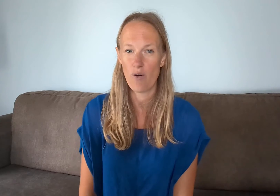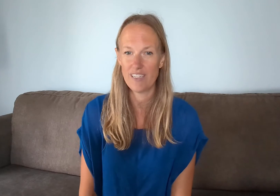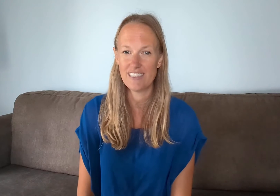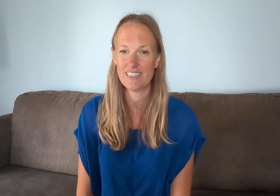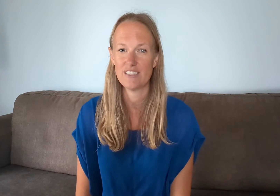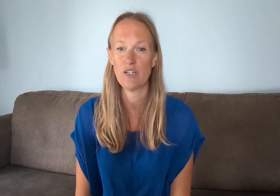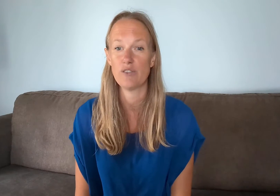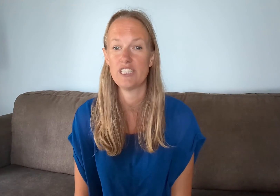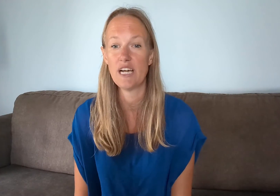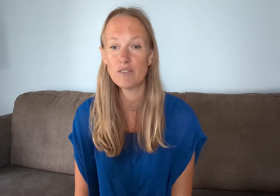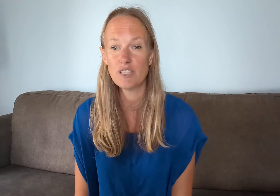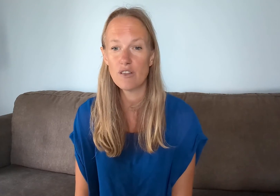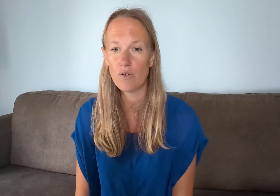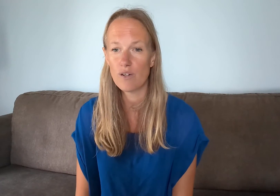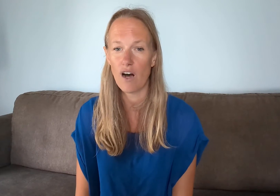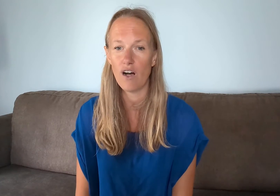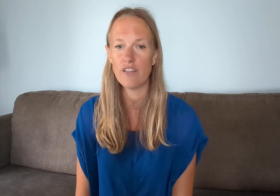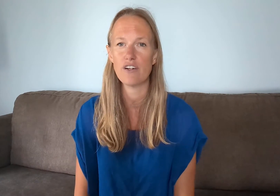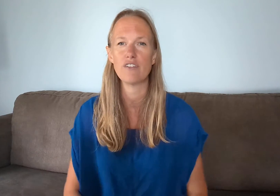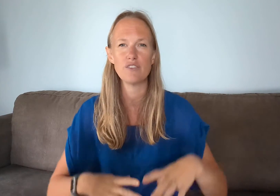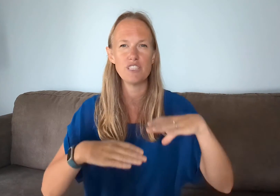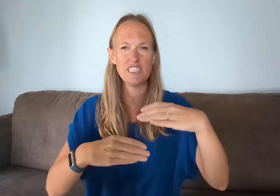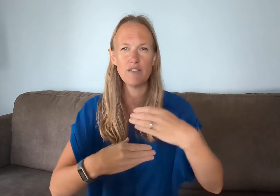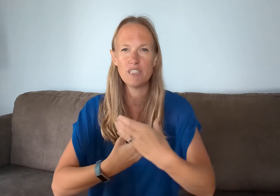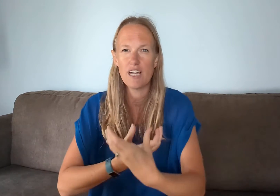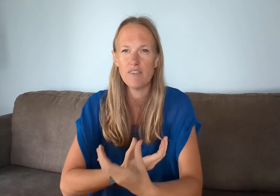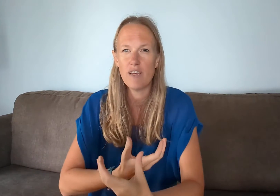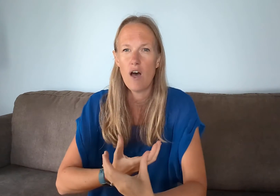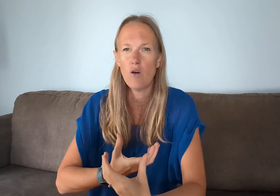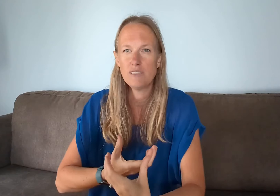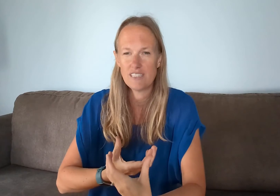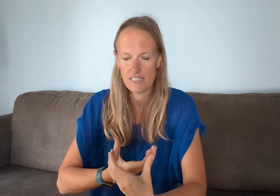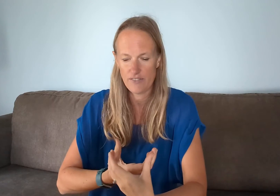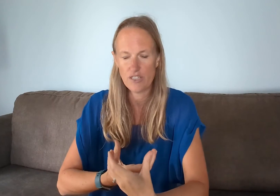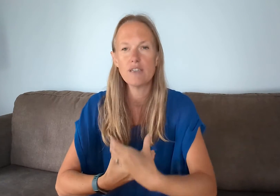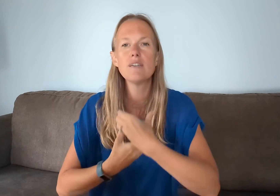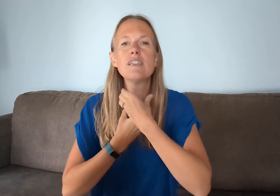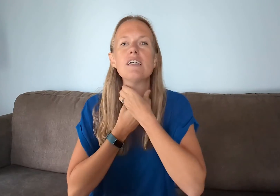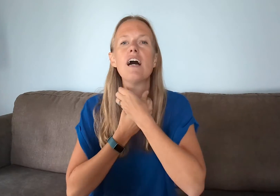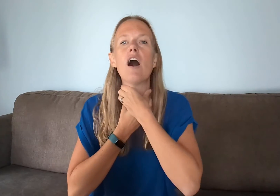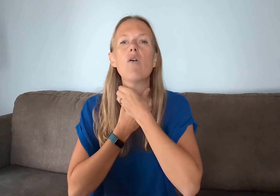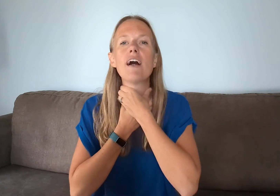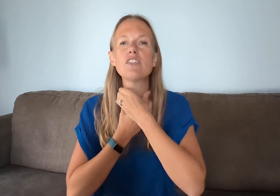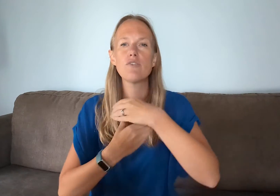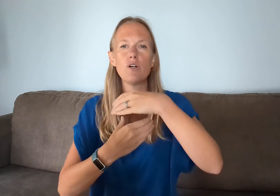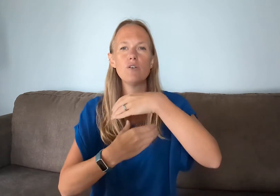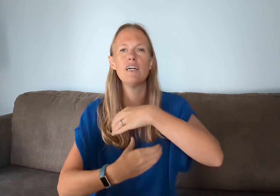chorus. So shout to the Lord, all the earth. So shout kind of almost as if you're around your throat.